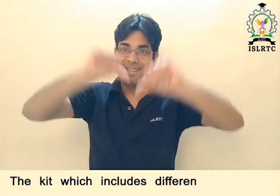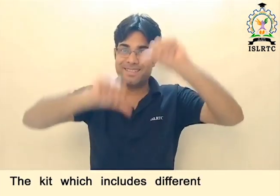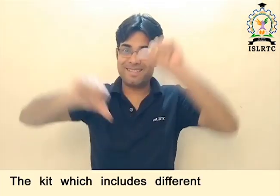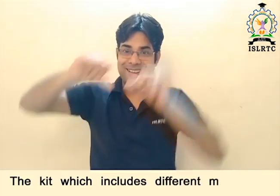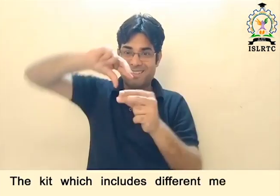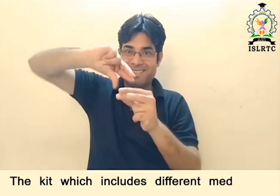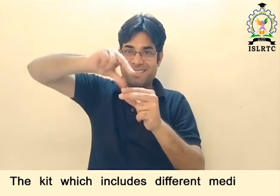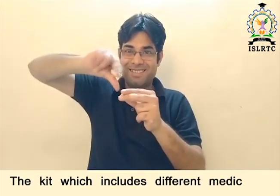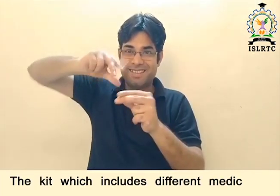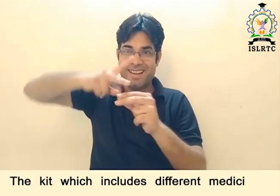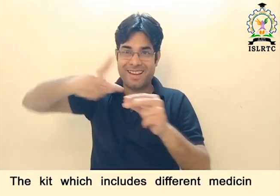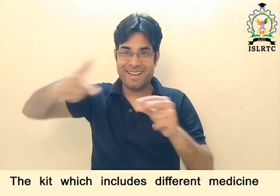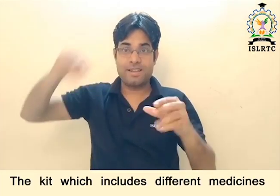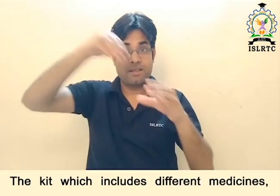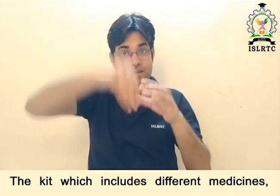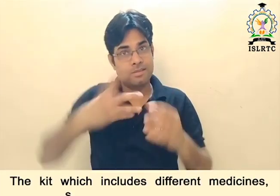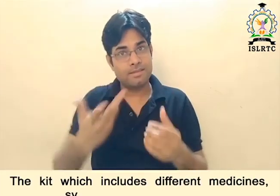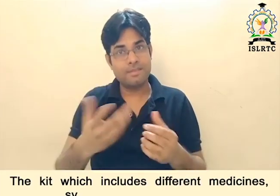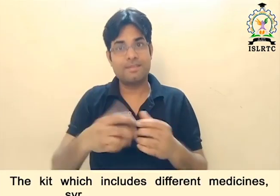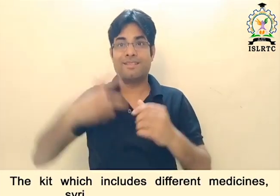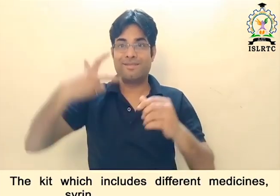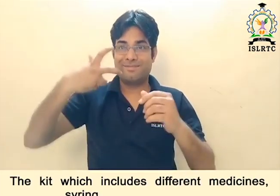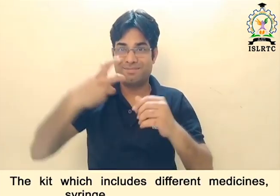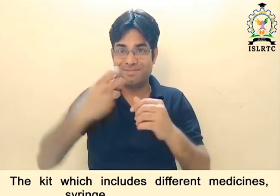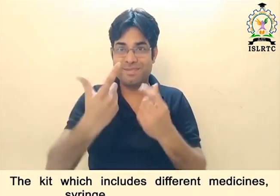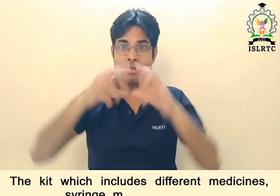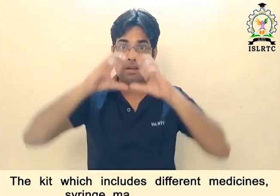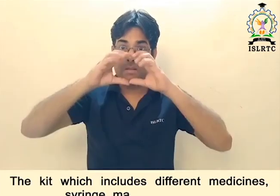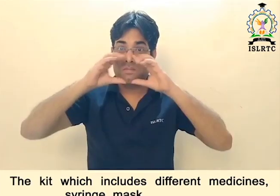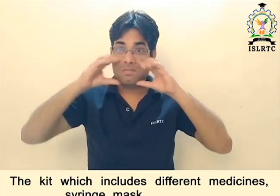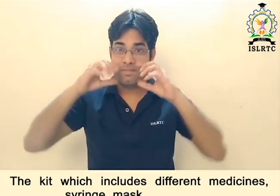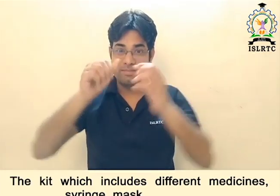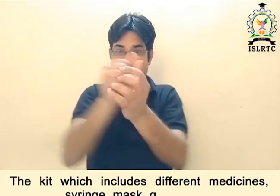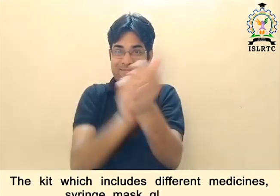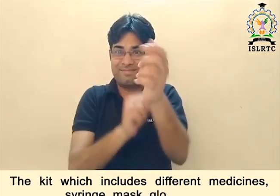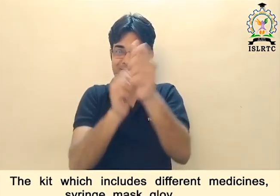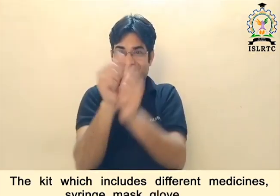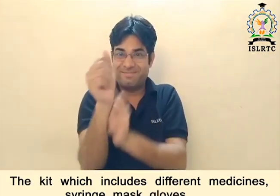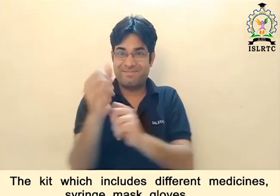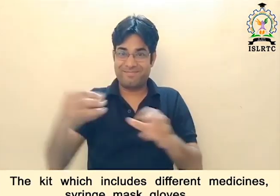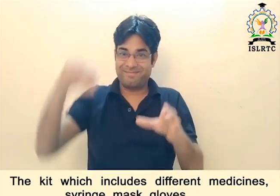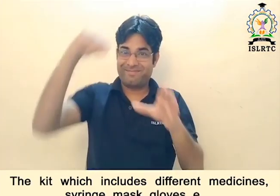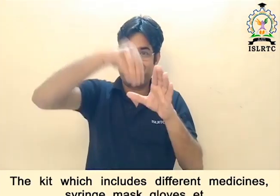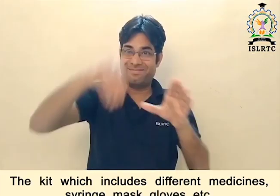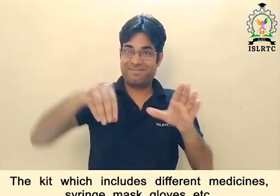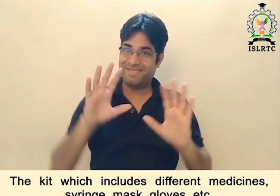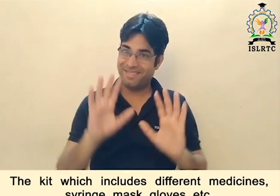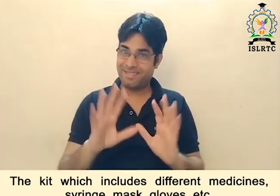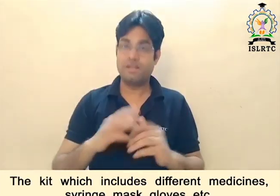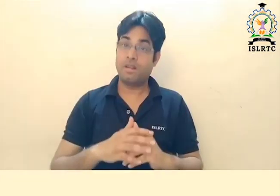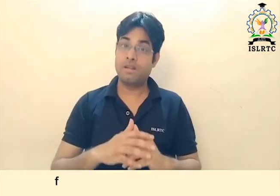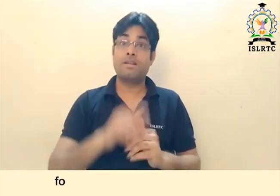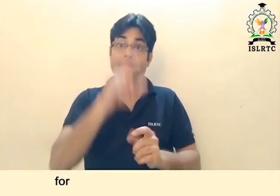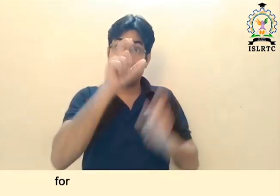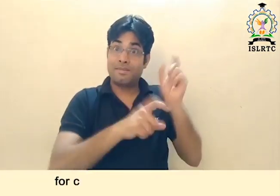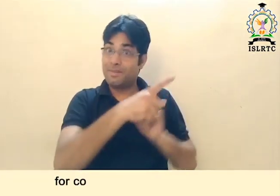medicines, syringe, mask, gloves, etc., for